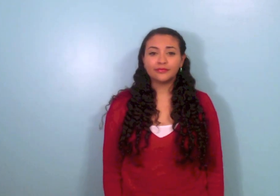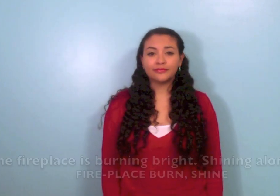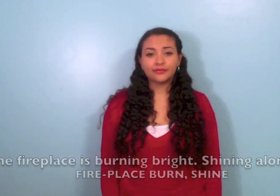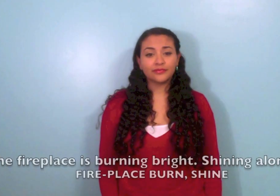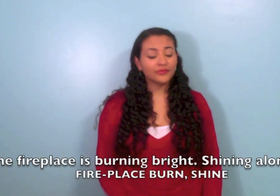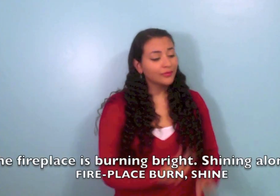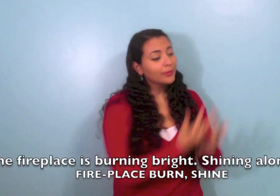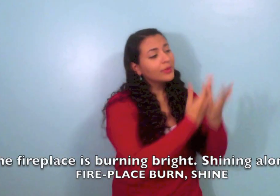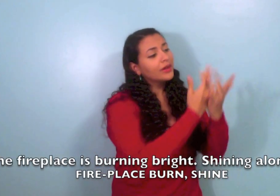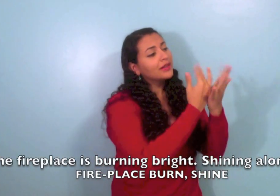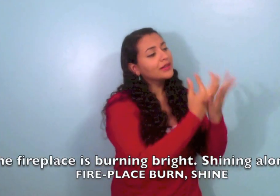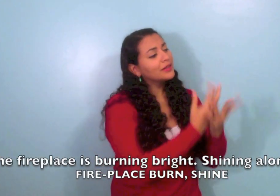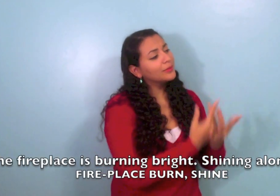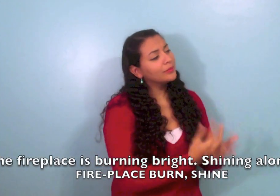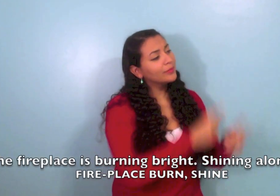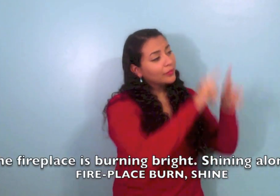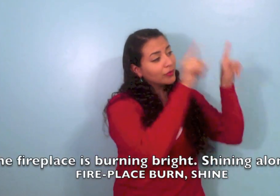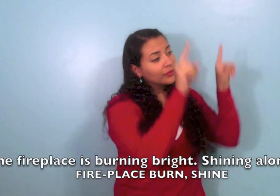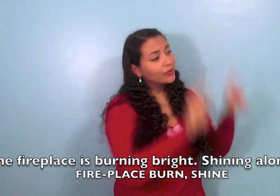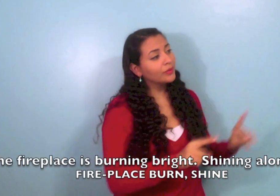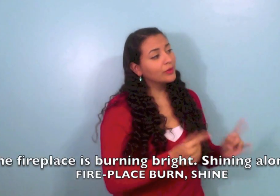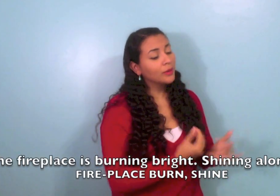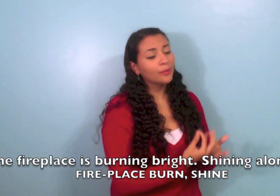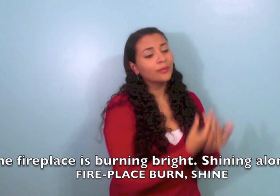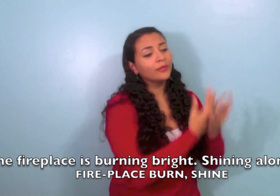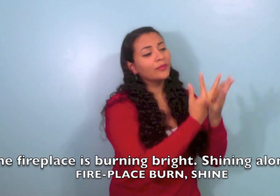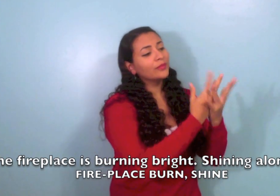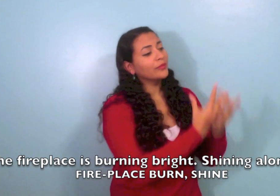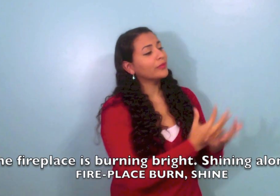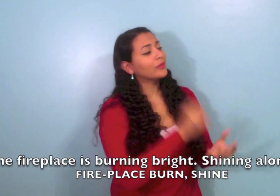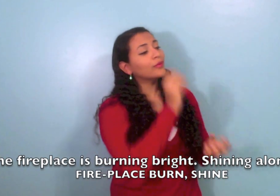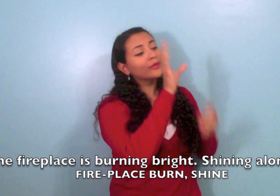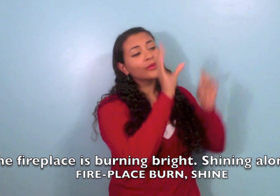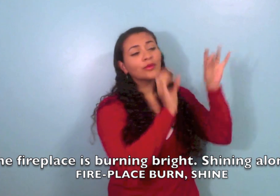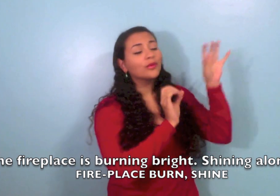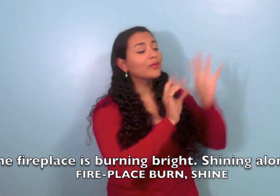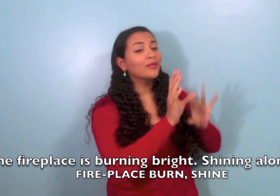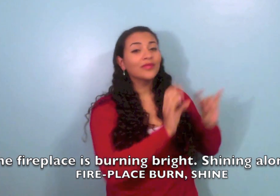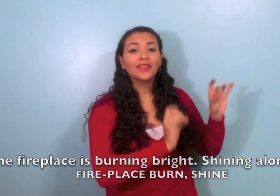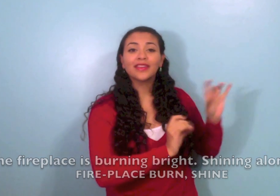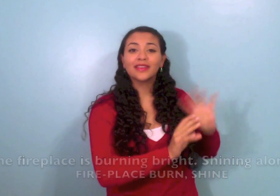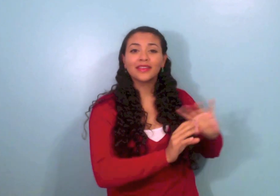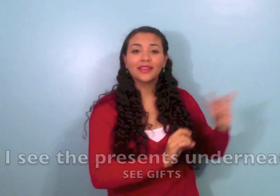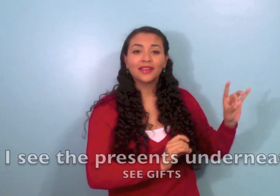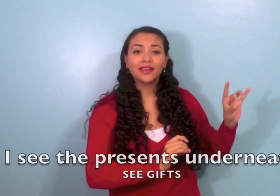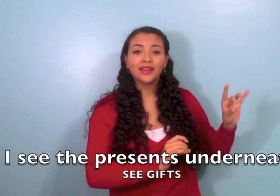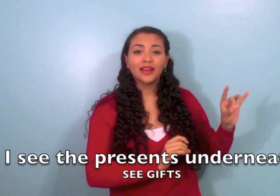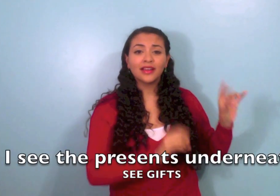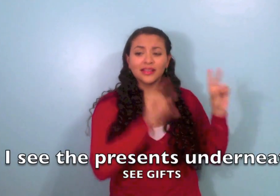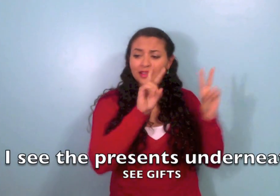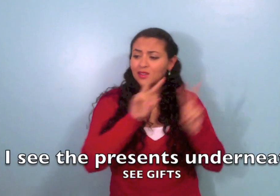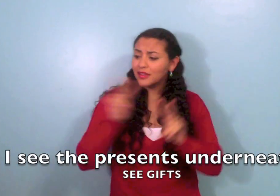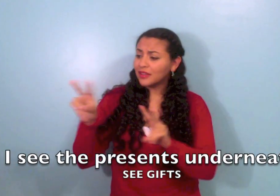The fireplace is burning bright, shining all on me. I see the